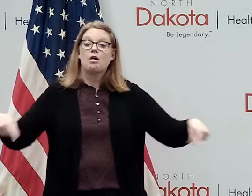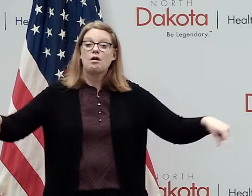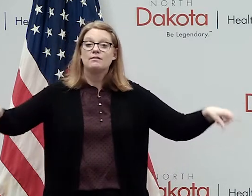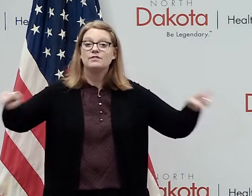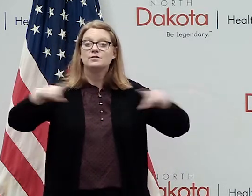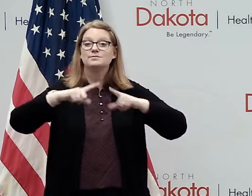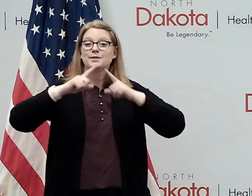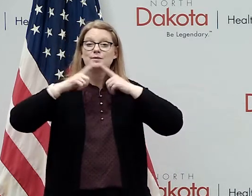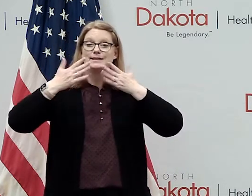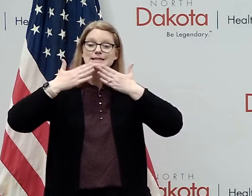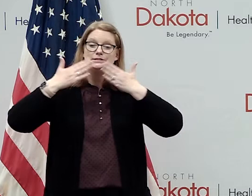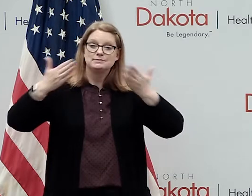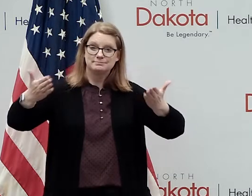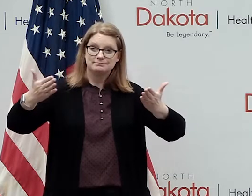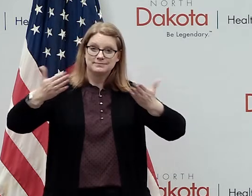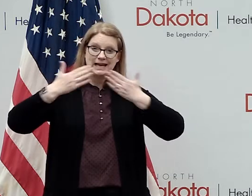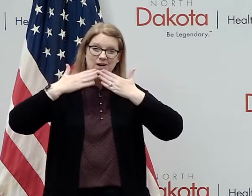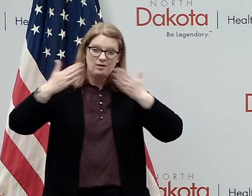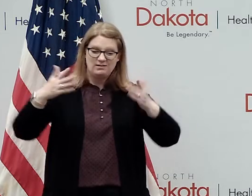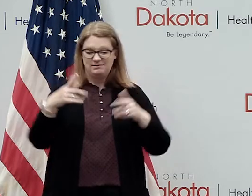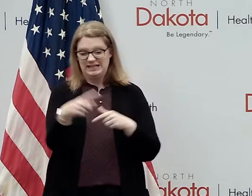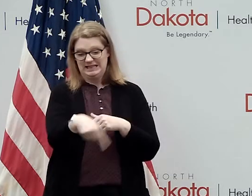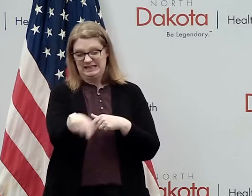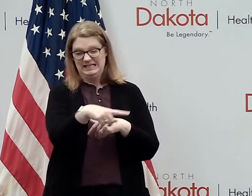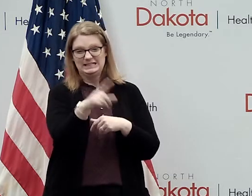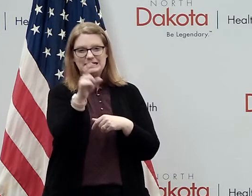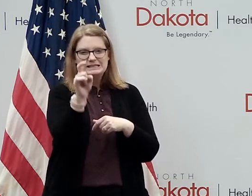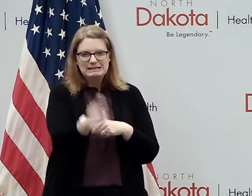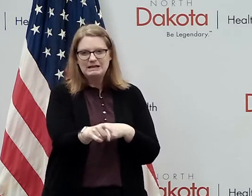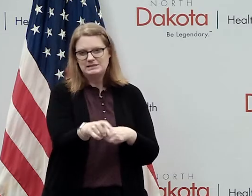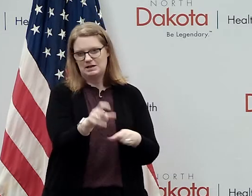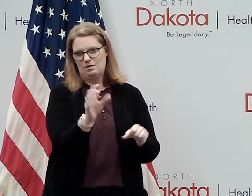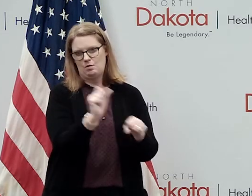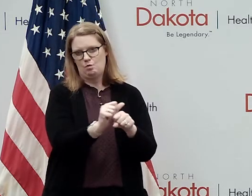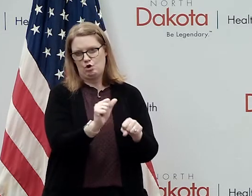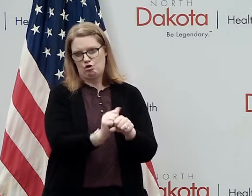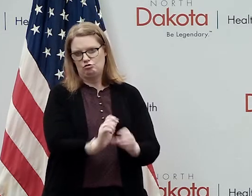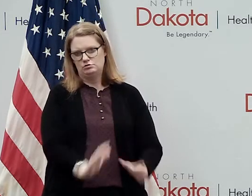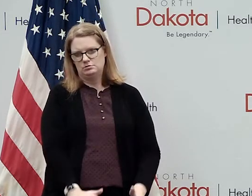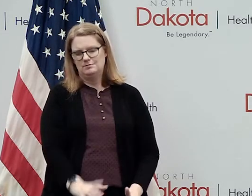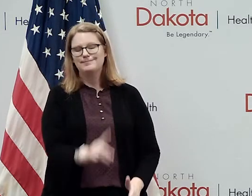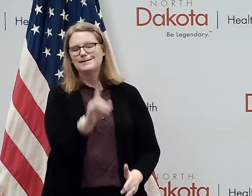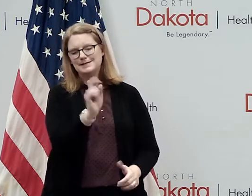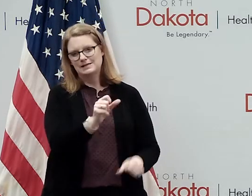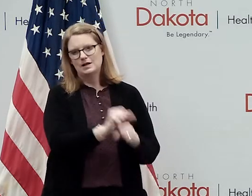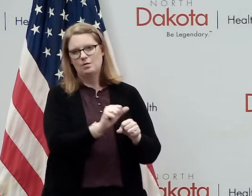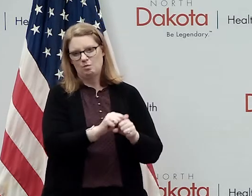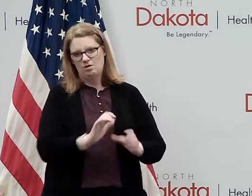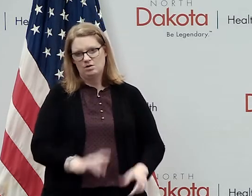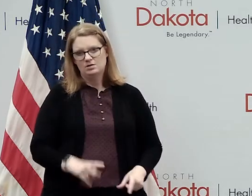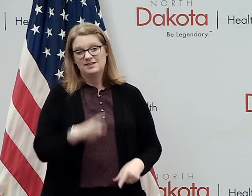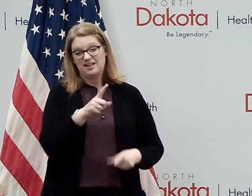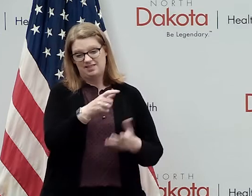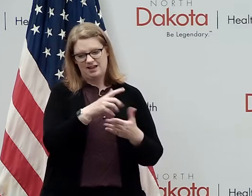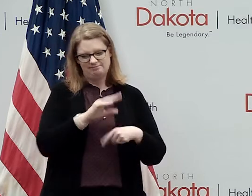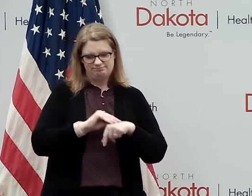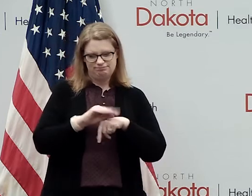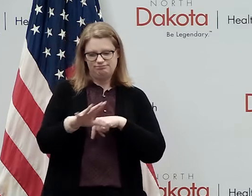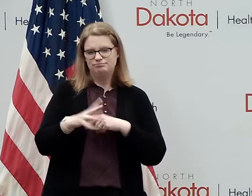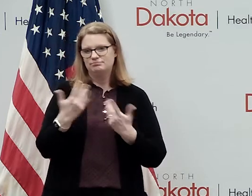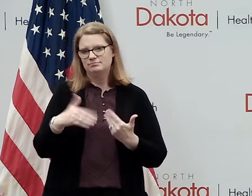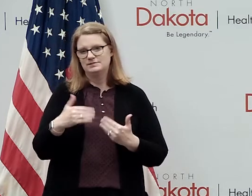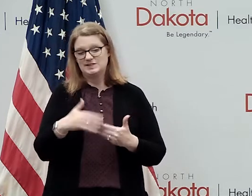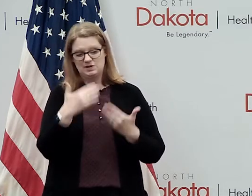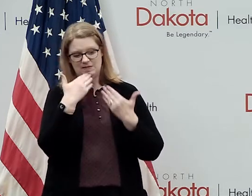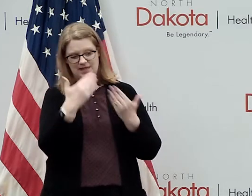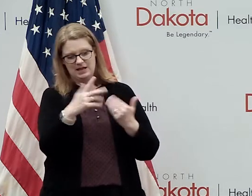your gratitude with these critical, essential workers who are the silver lining for our most vulnerable. And again, thank you to all those